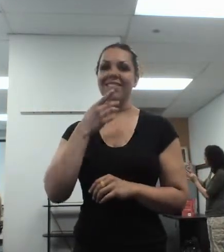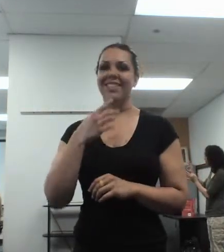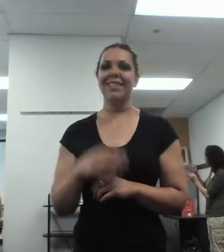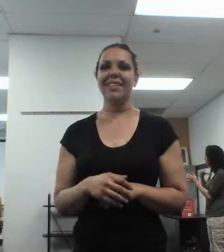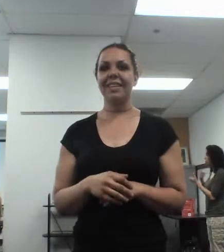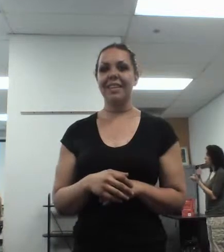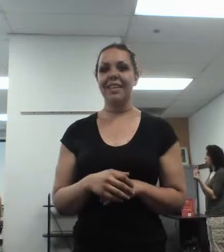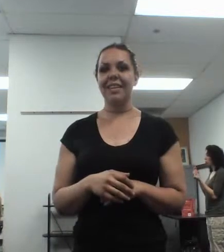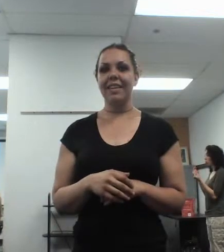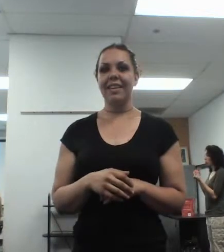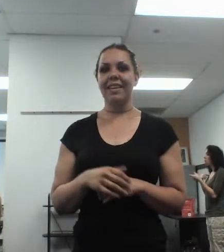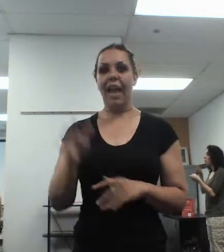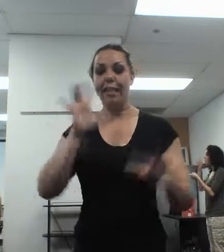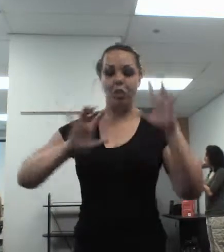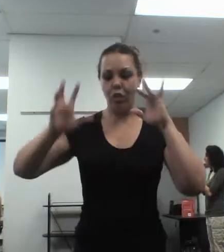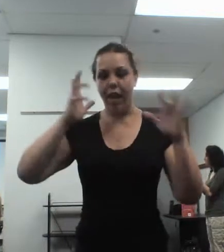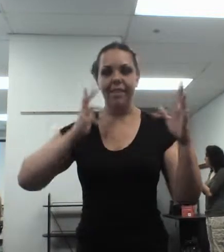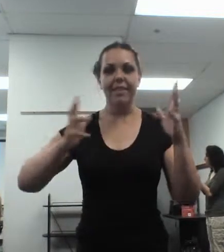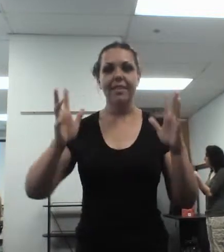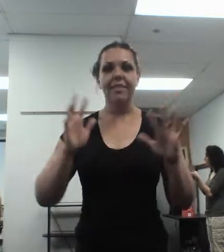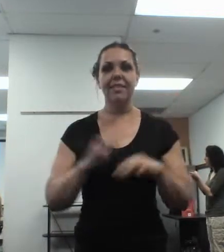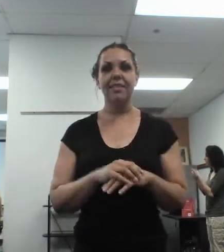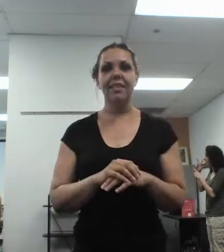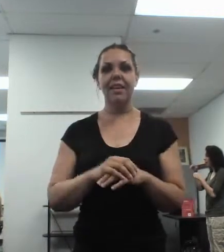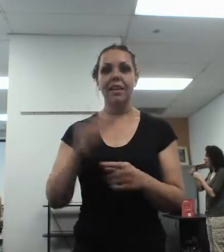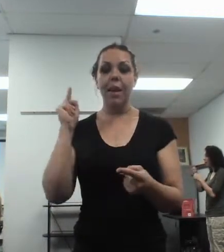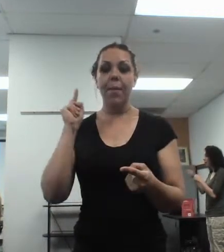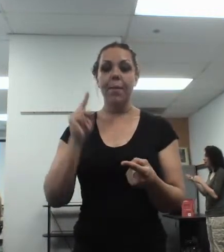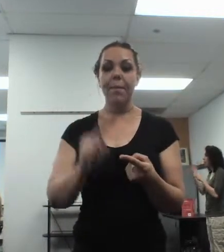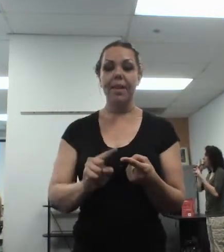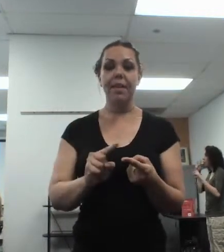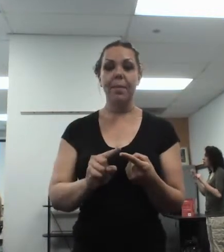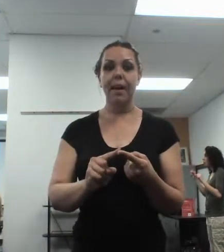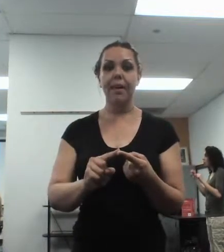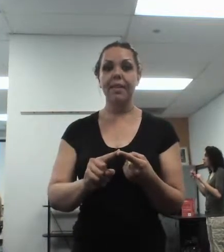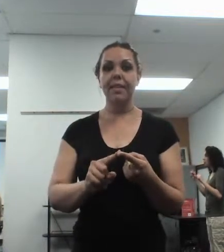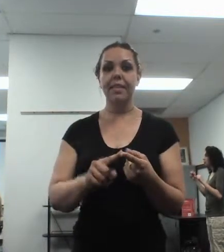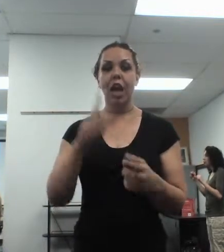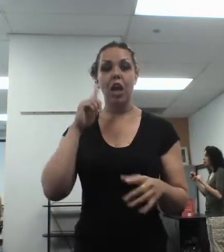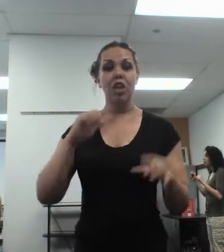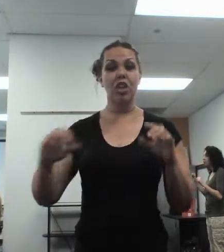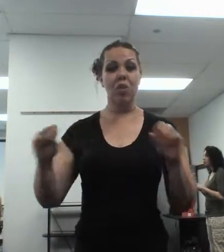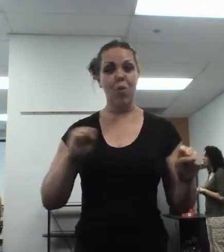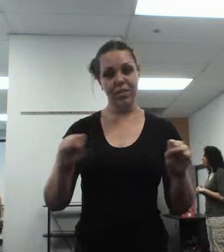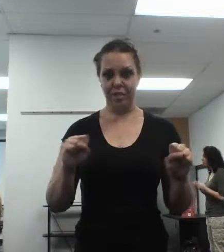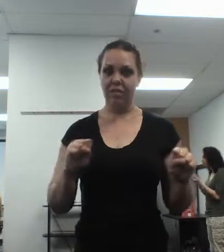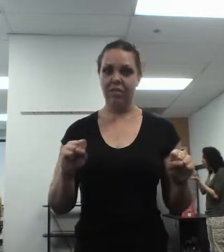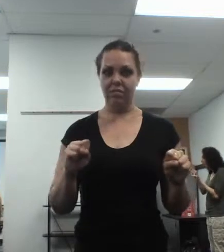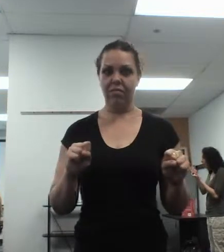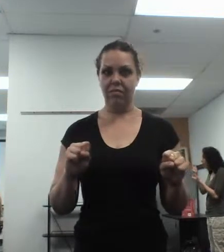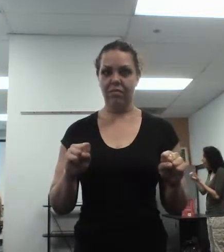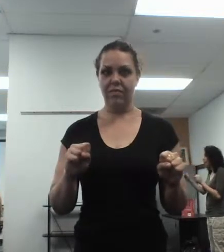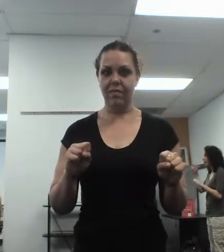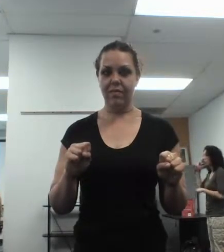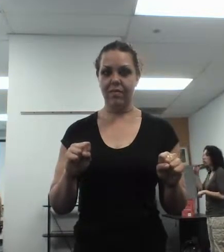minimize self-vocalization, minimize any sound effects at all. You don't need